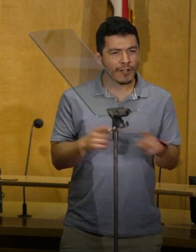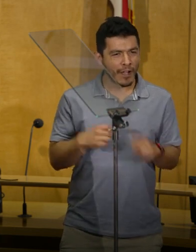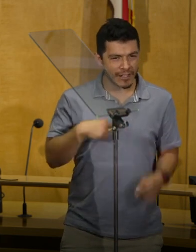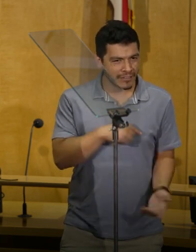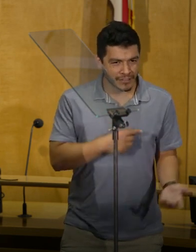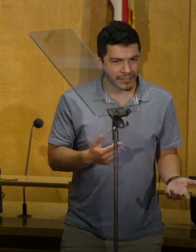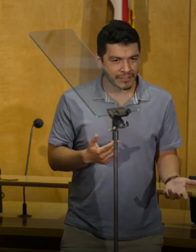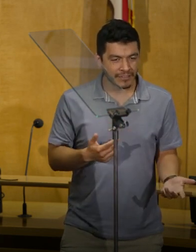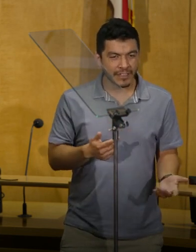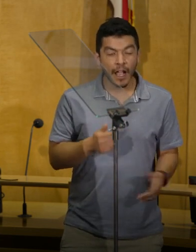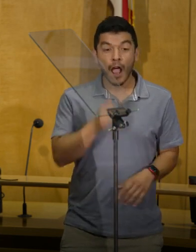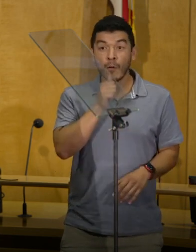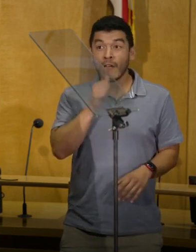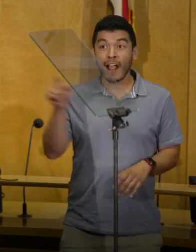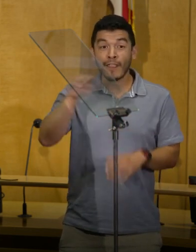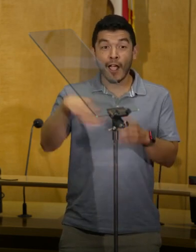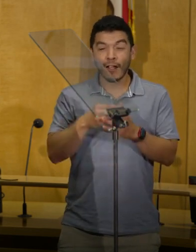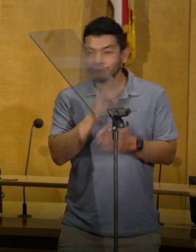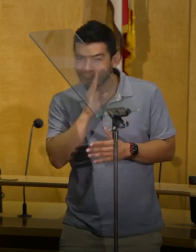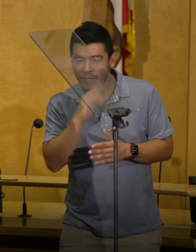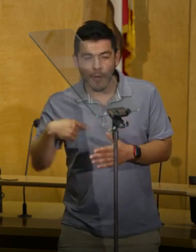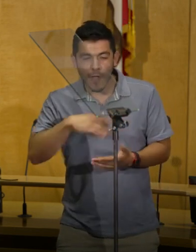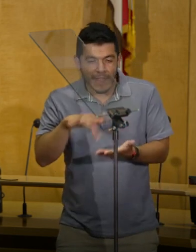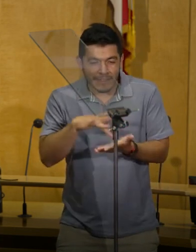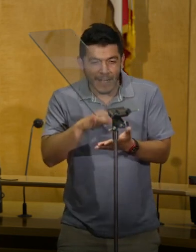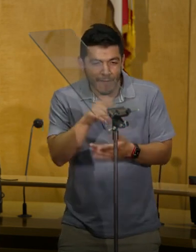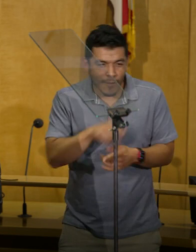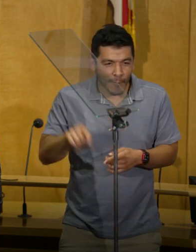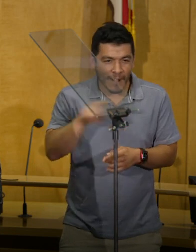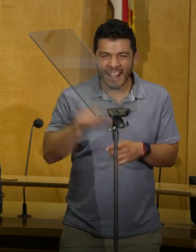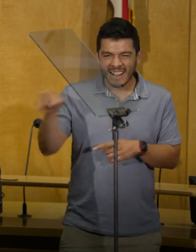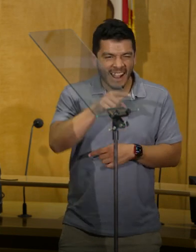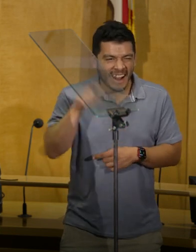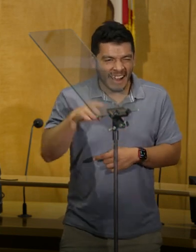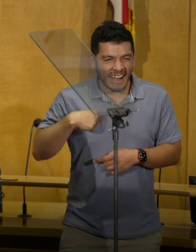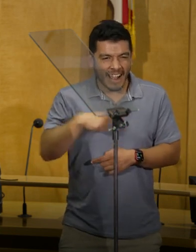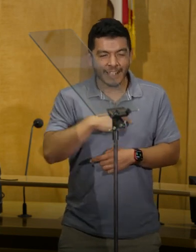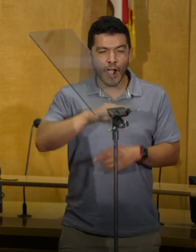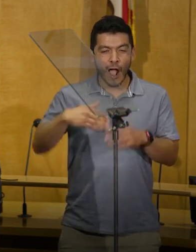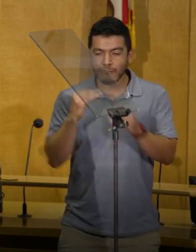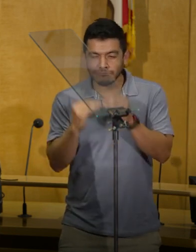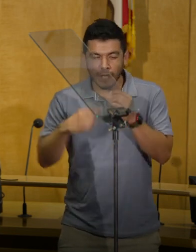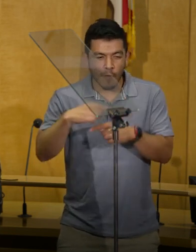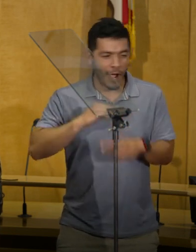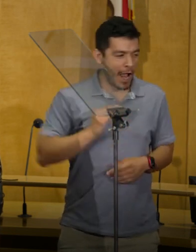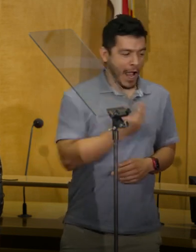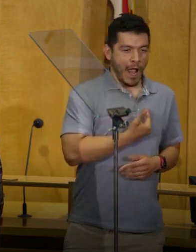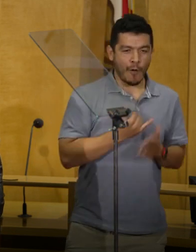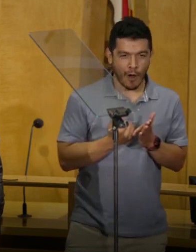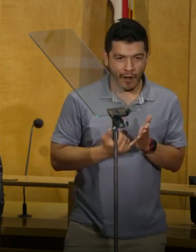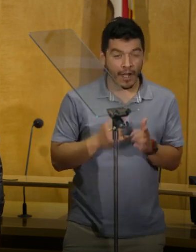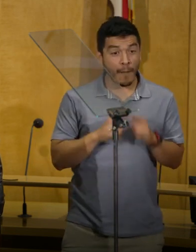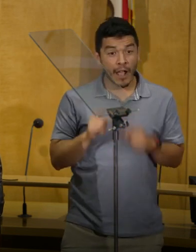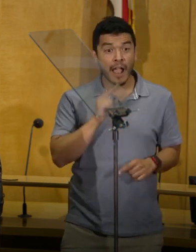this? Privately, they all say, we're the center of the wheel. Everybody else tinkers around our artistry,